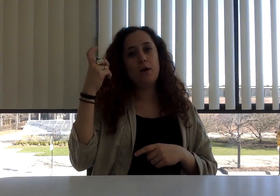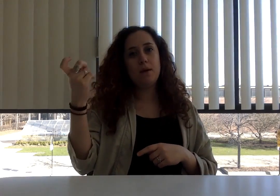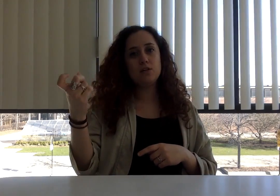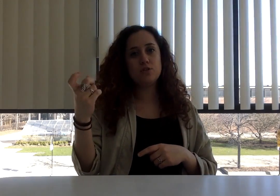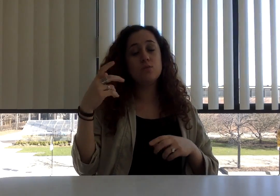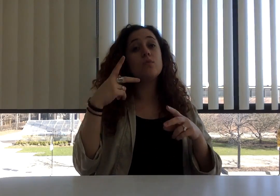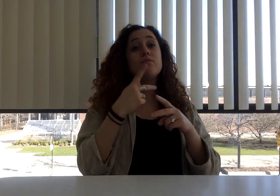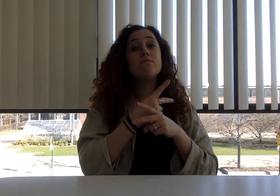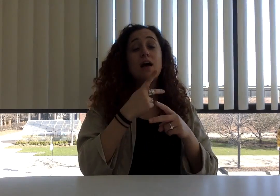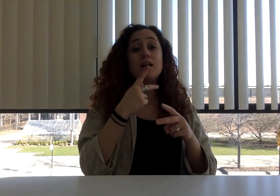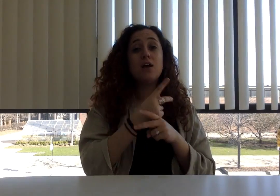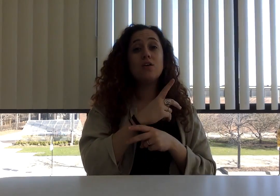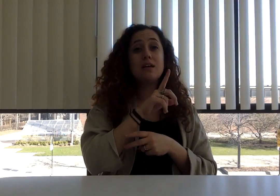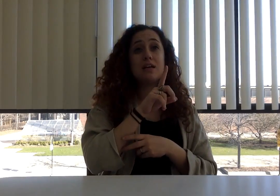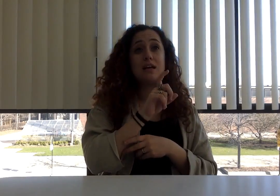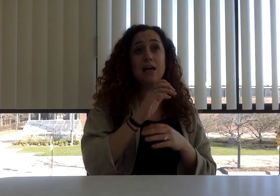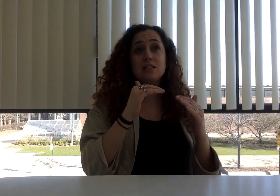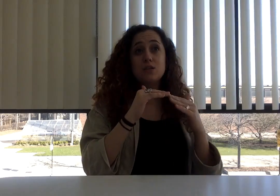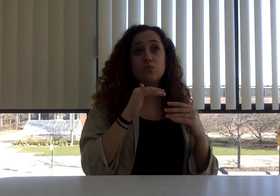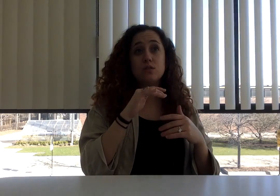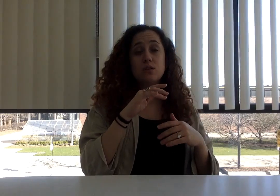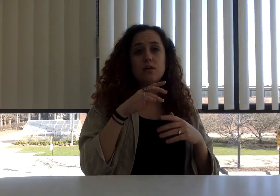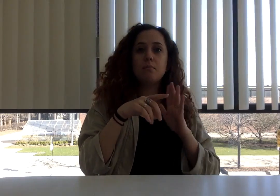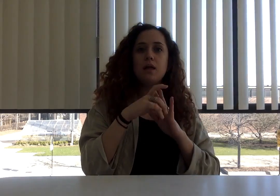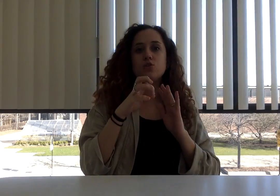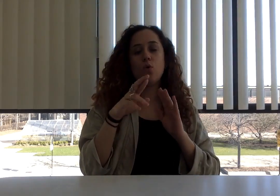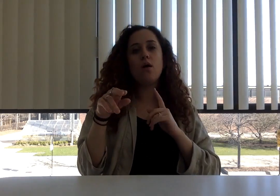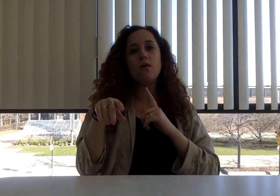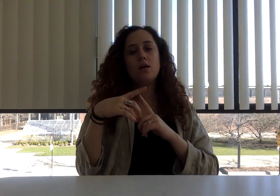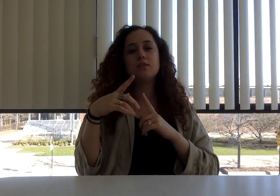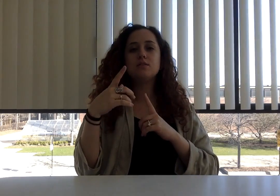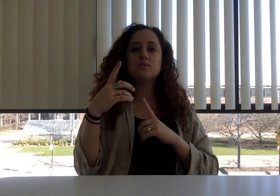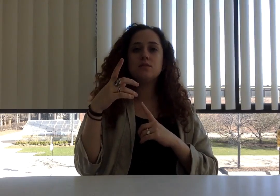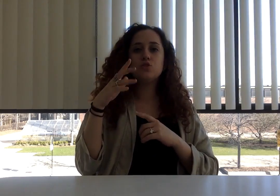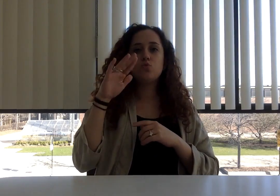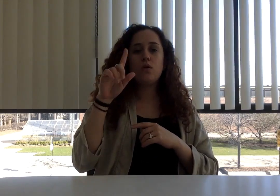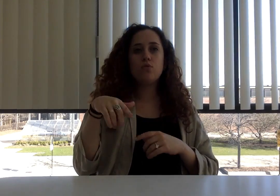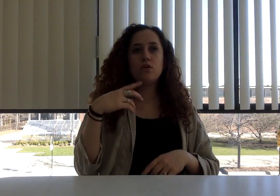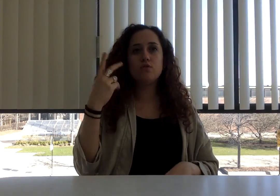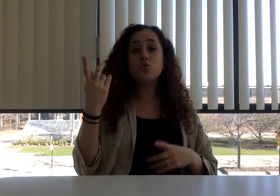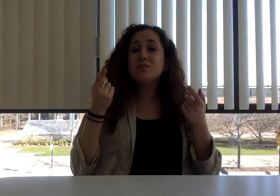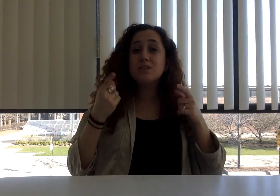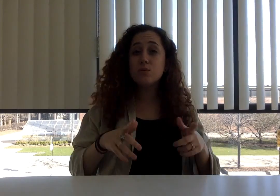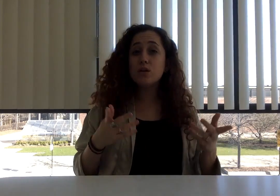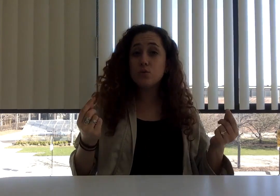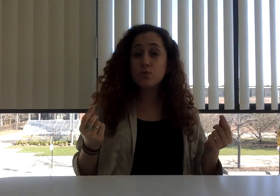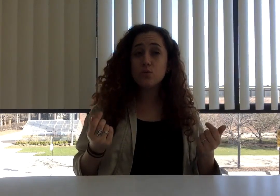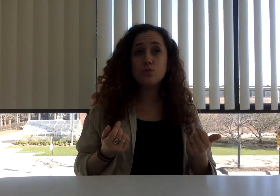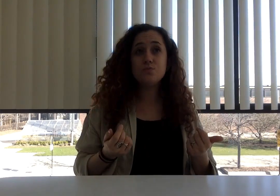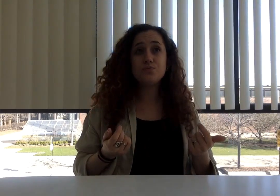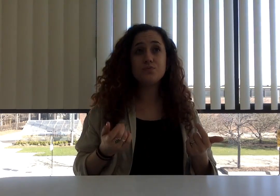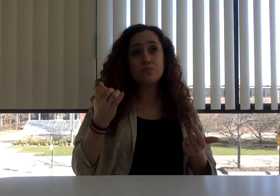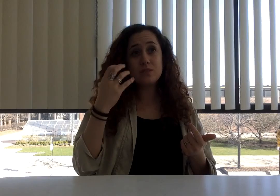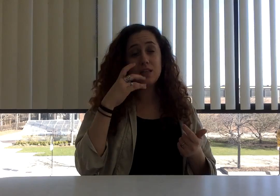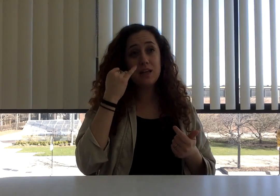equals plus or minus square root of 2, what do we need to do? If x equals positive square root of 2, you need to plug it back into one of the equations